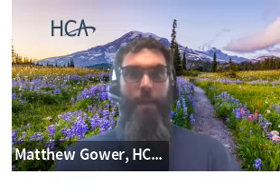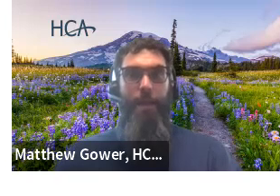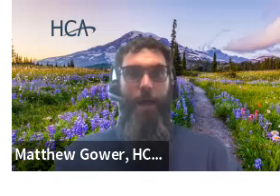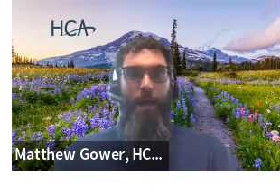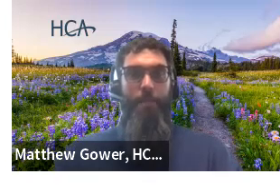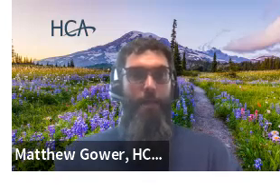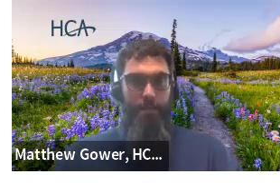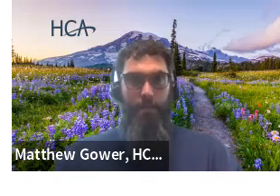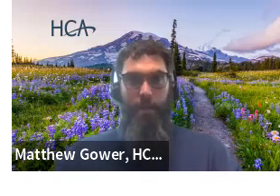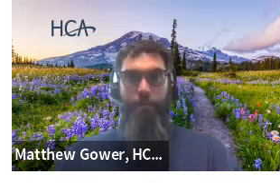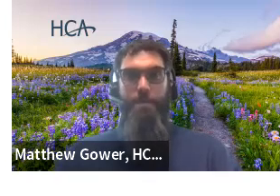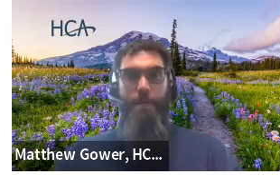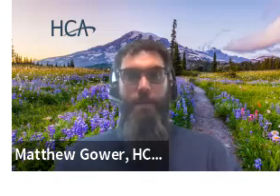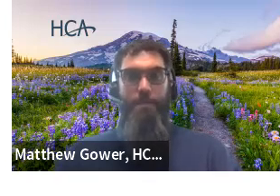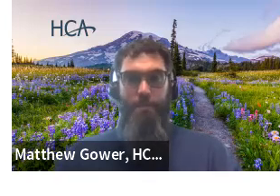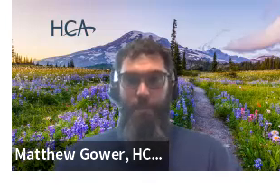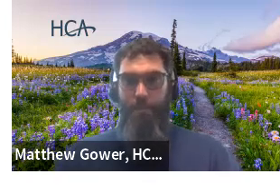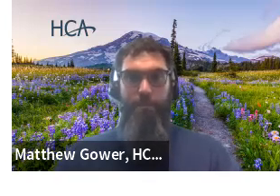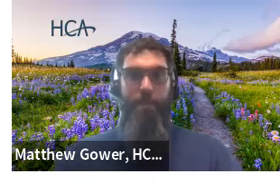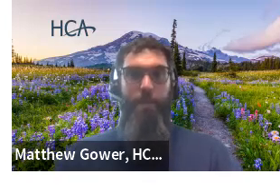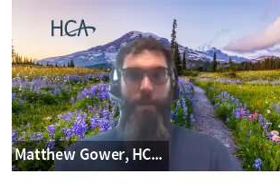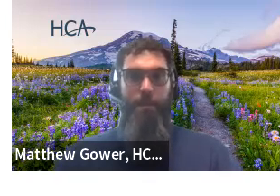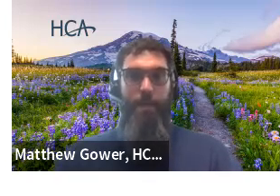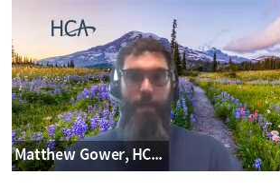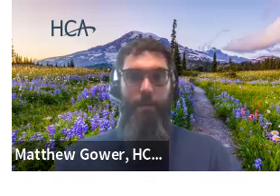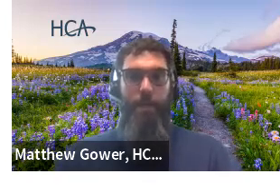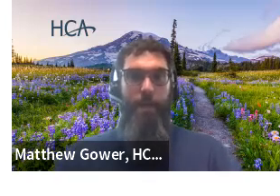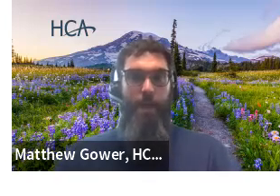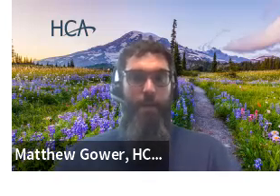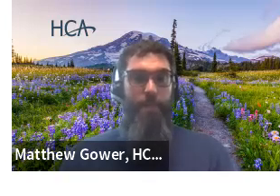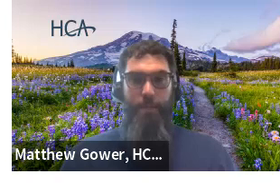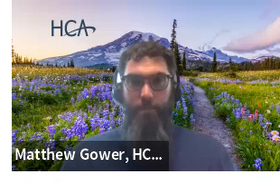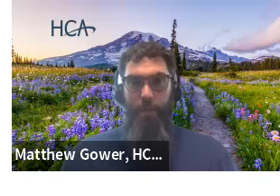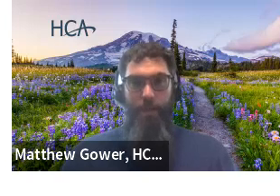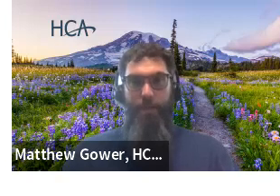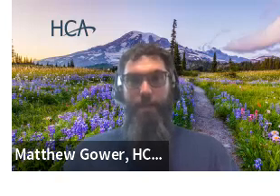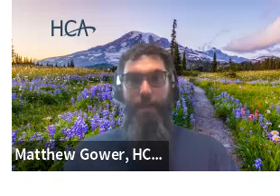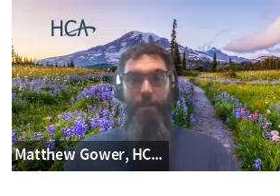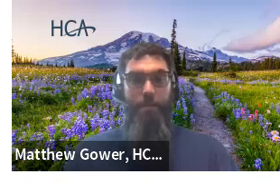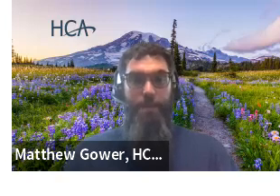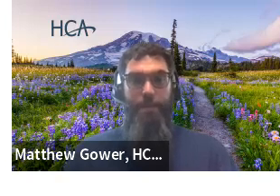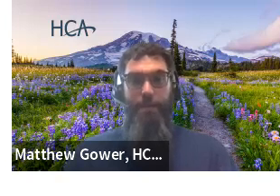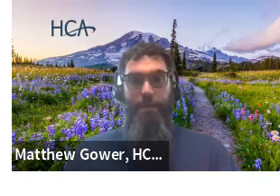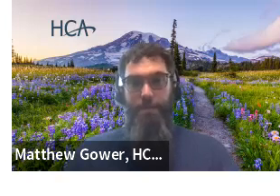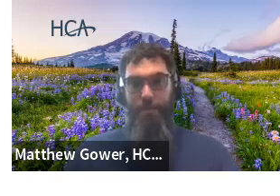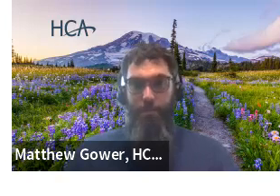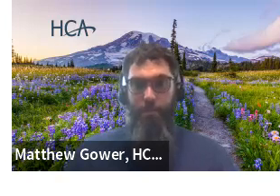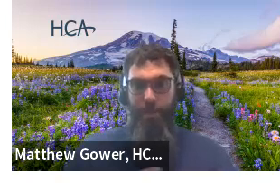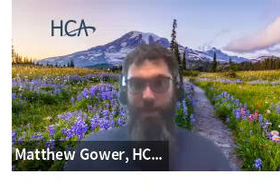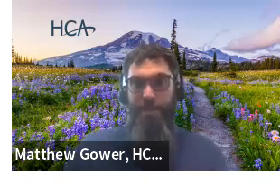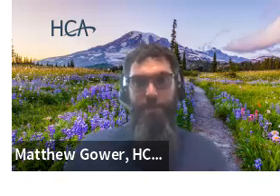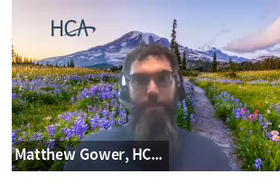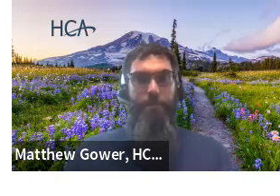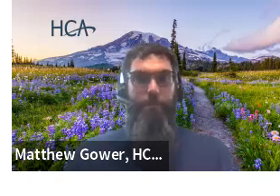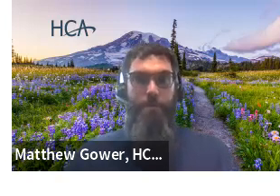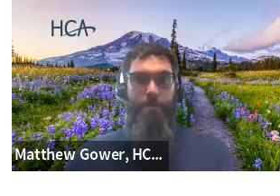firefighting. And then law enforcement is definitely unique in that category. And then highlighting that kind of co-responder is, we